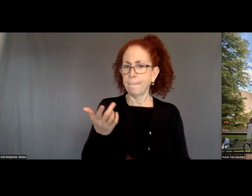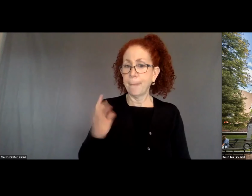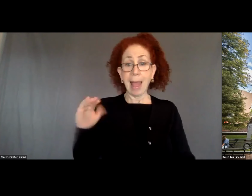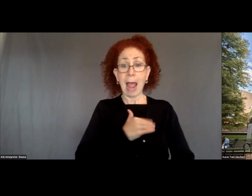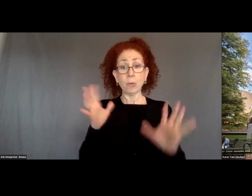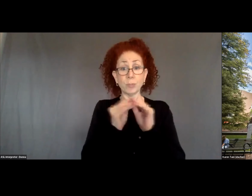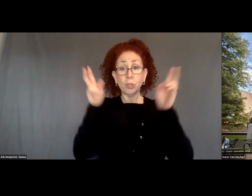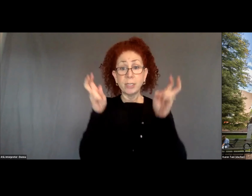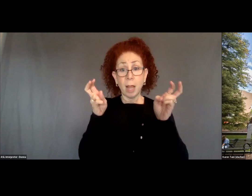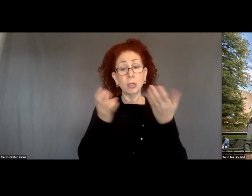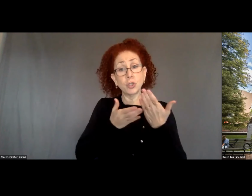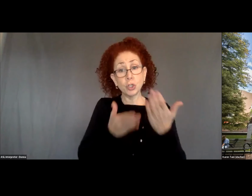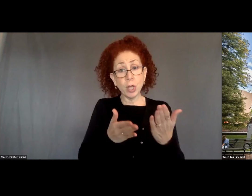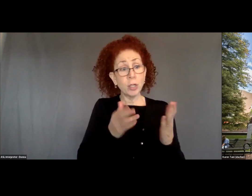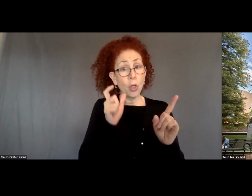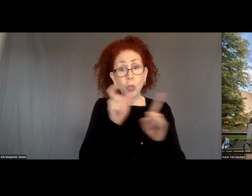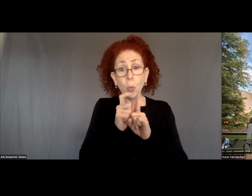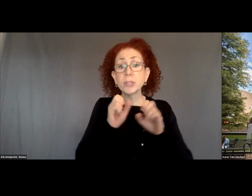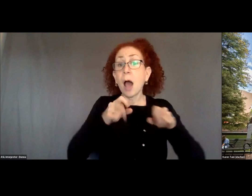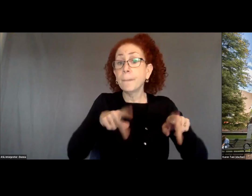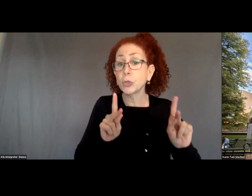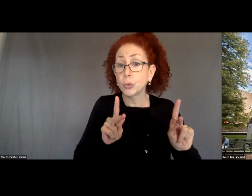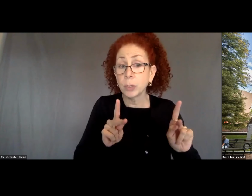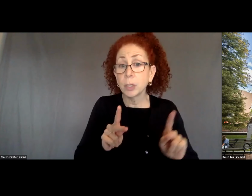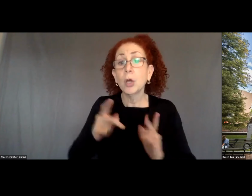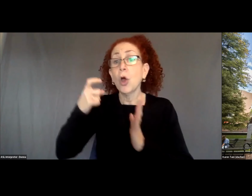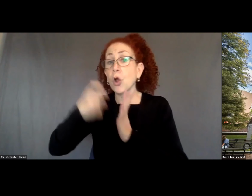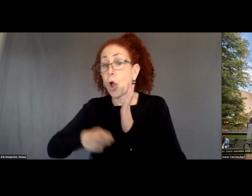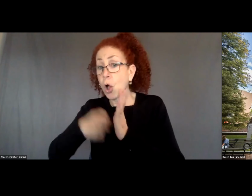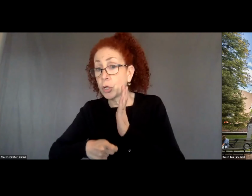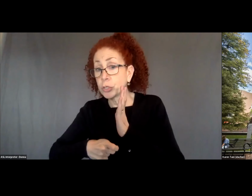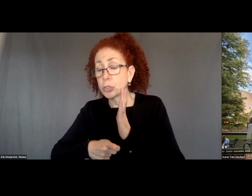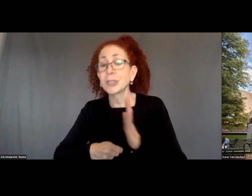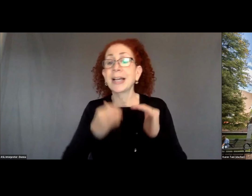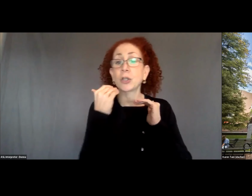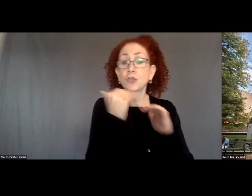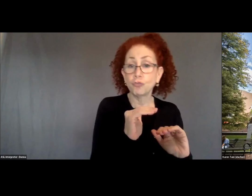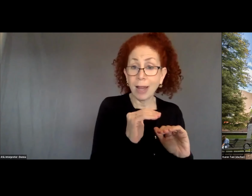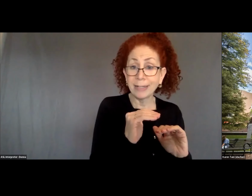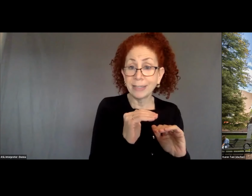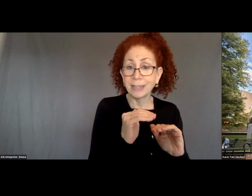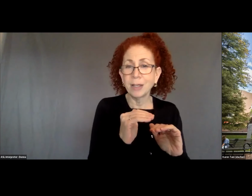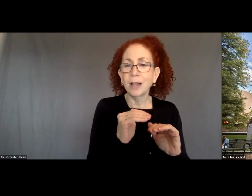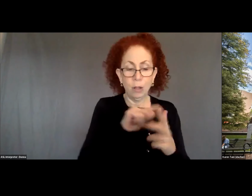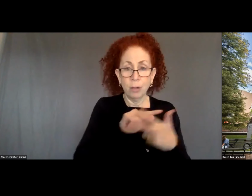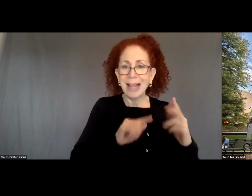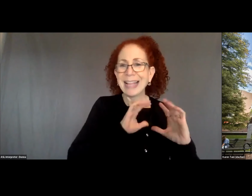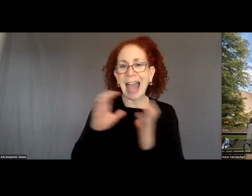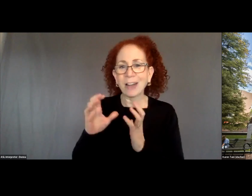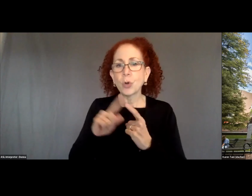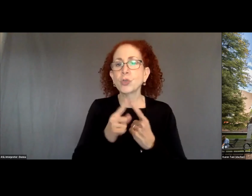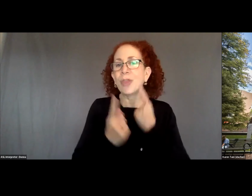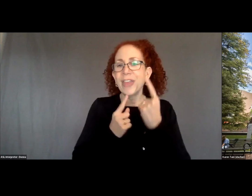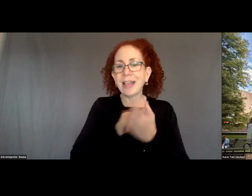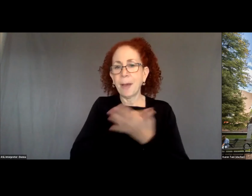symposium title suggests the words opportunities, costs, constraints as categories for thinking about this,